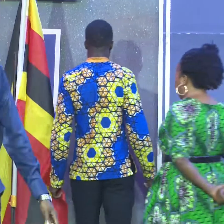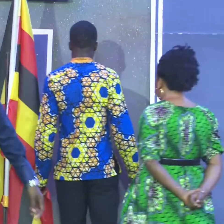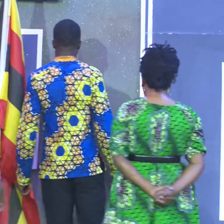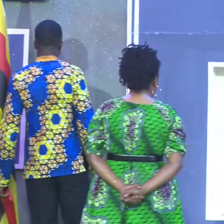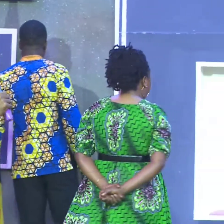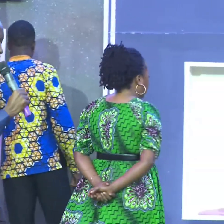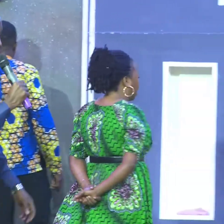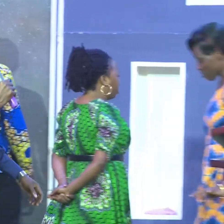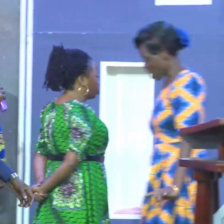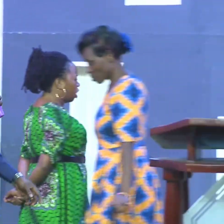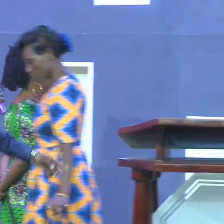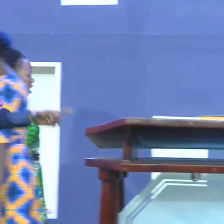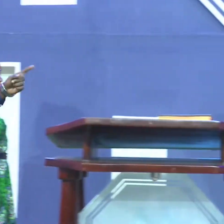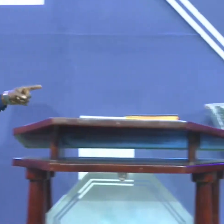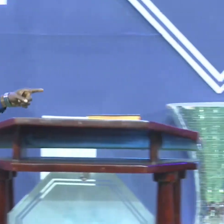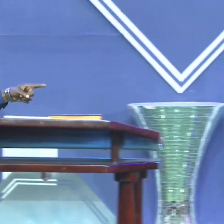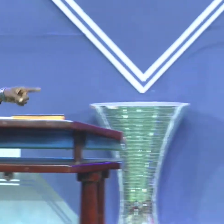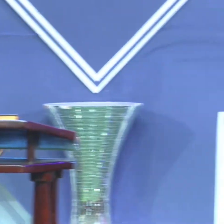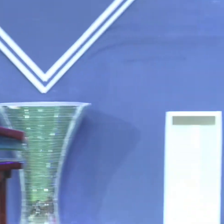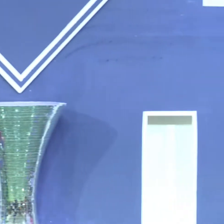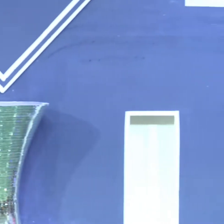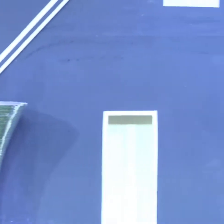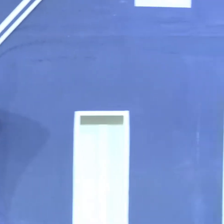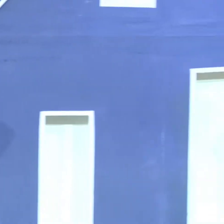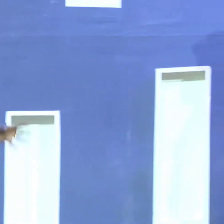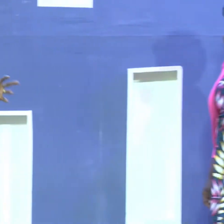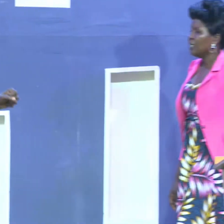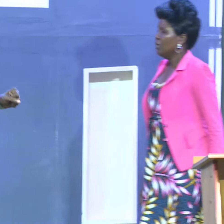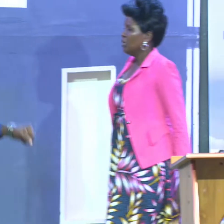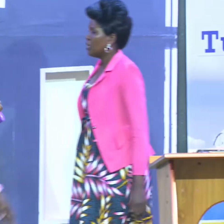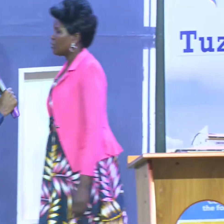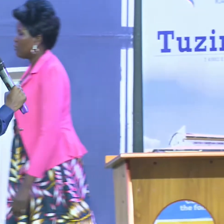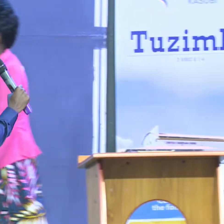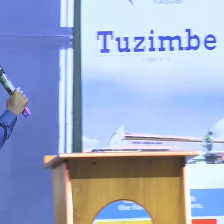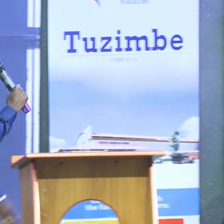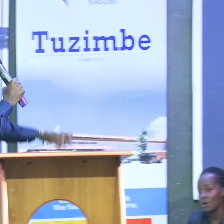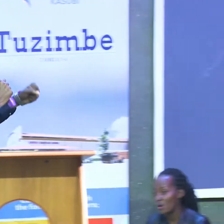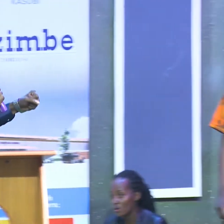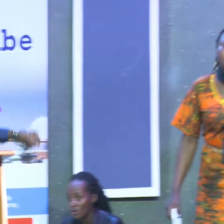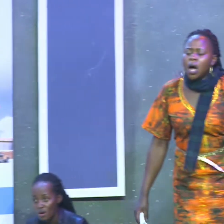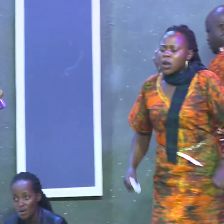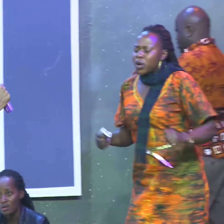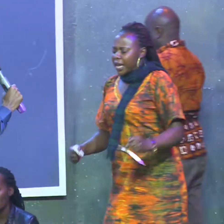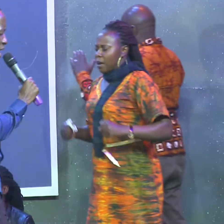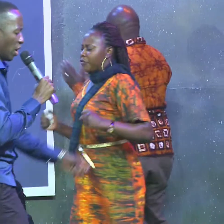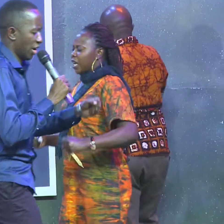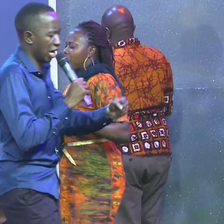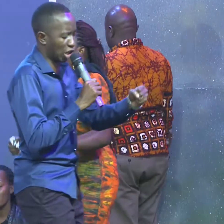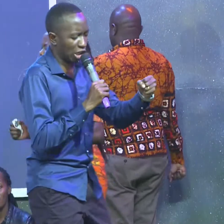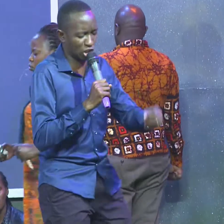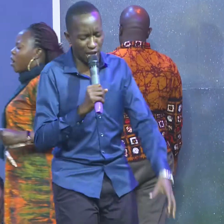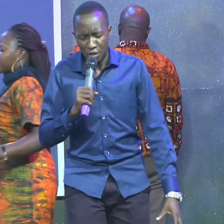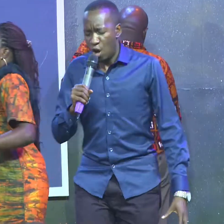yekoyakini katonda yamusindikira evimerodaki n'amujja mukomera ekiro kino katonda